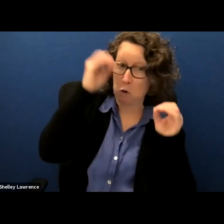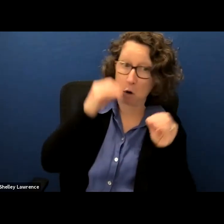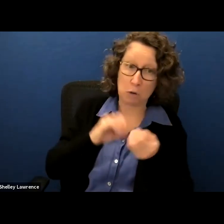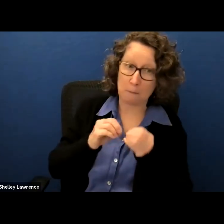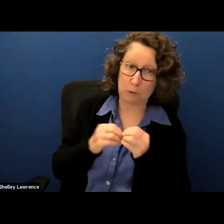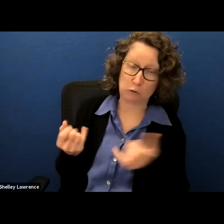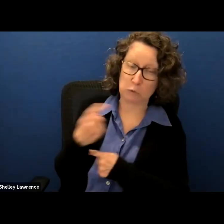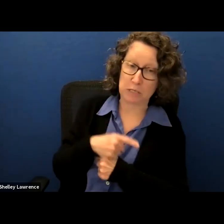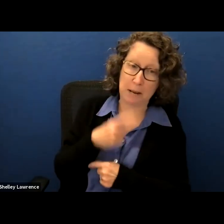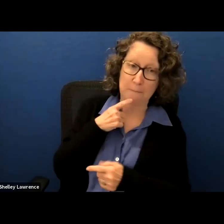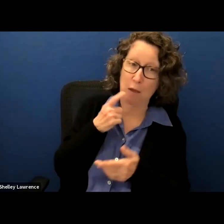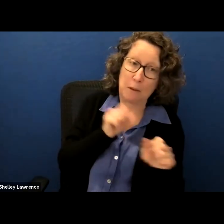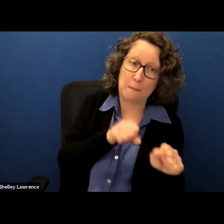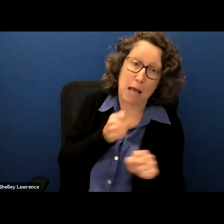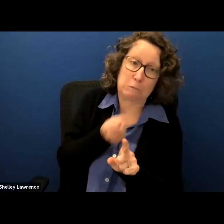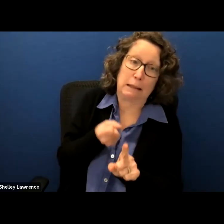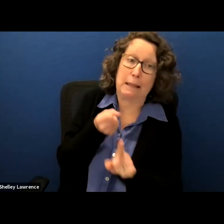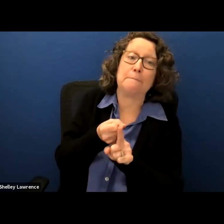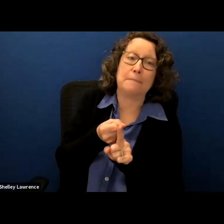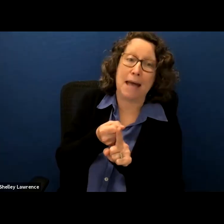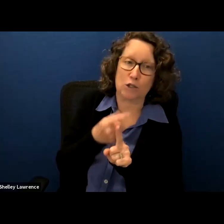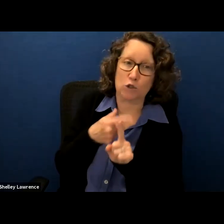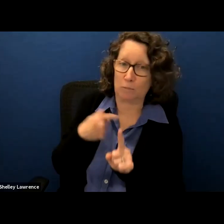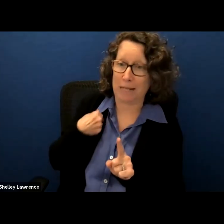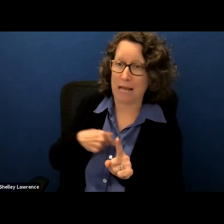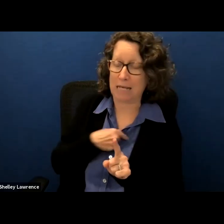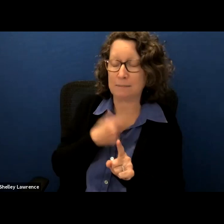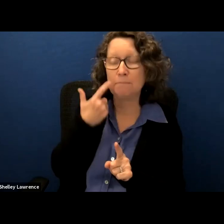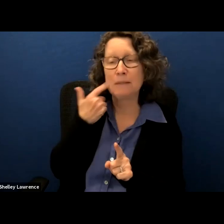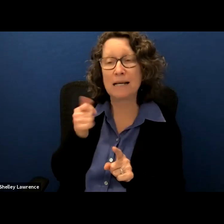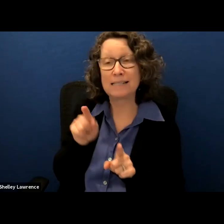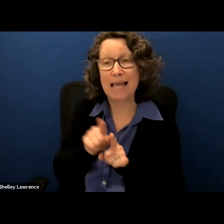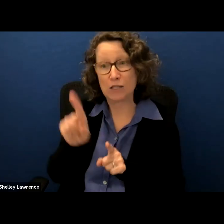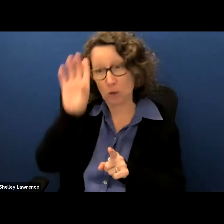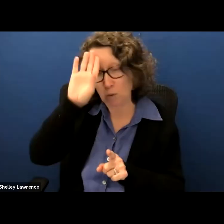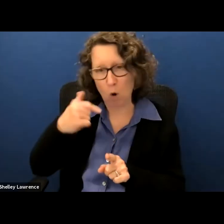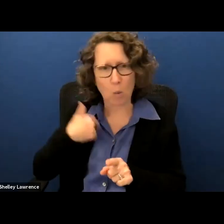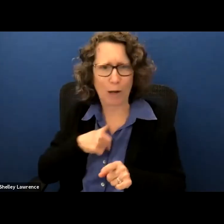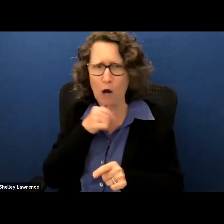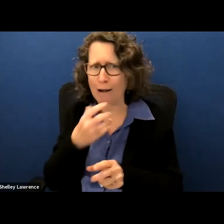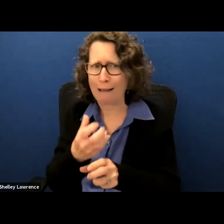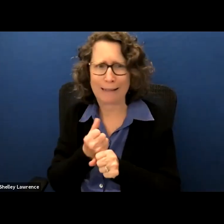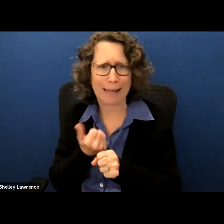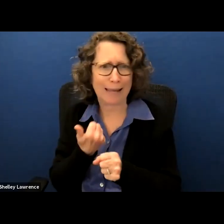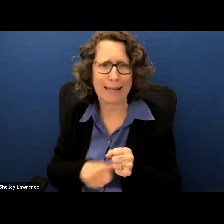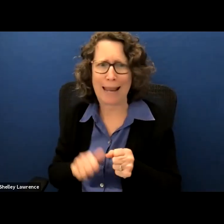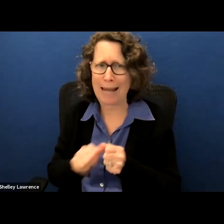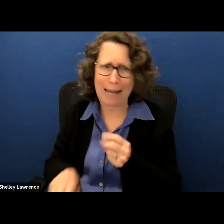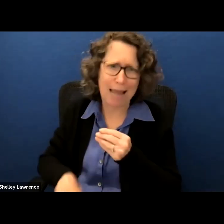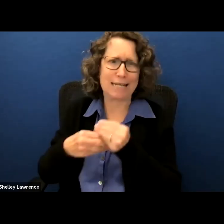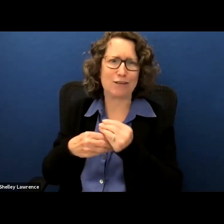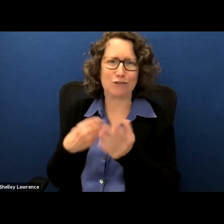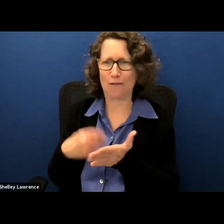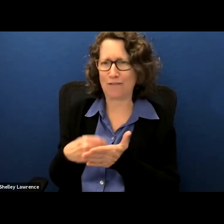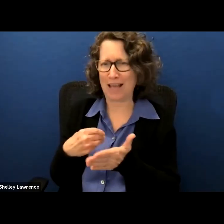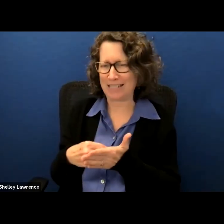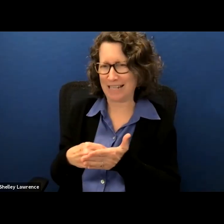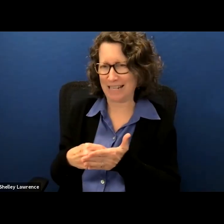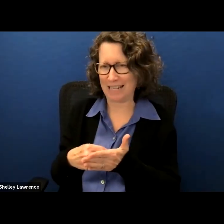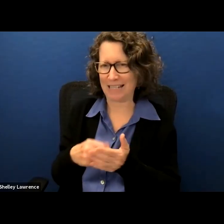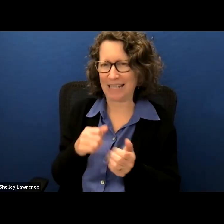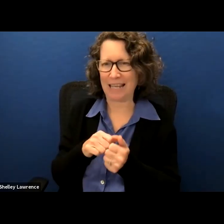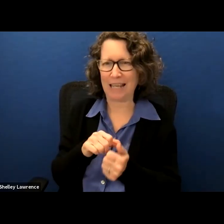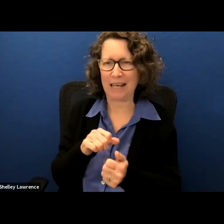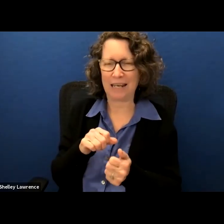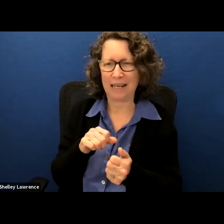today, of what the possible impact could be to us, because as you know, we're not getting any additional funding, and the